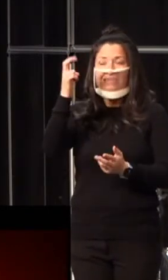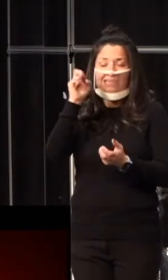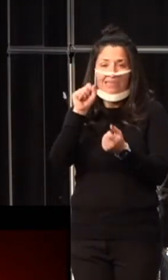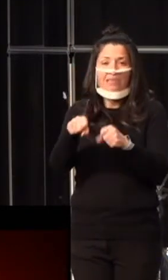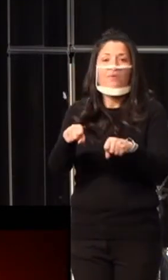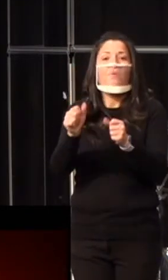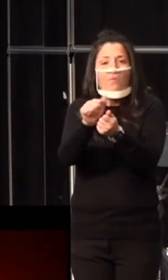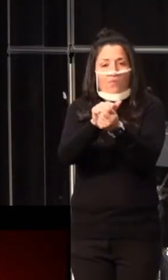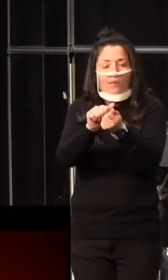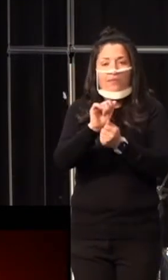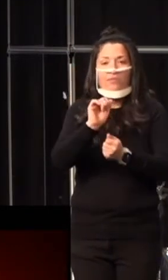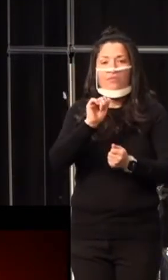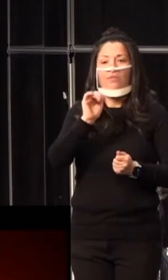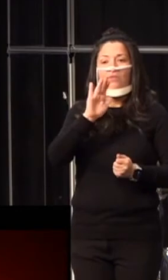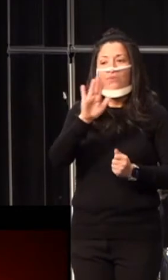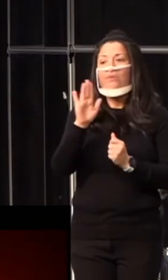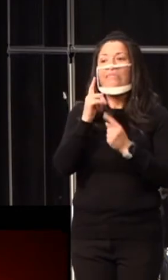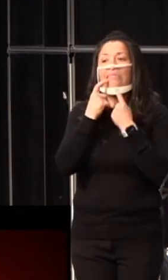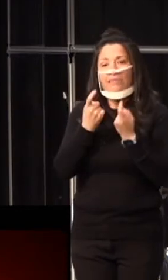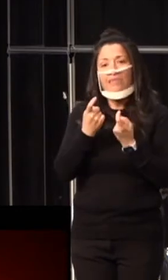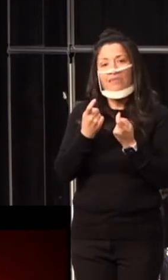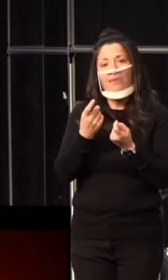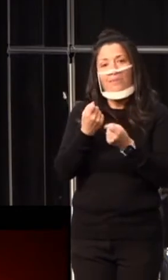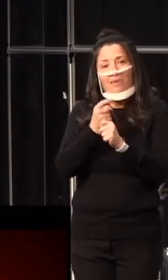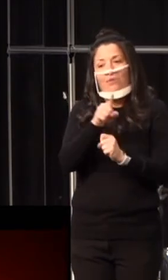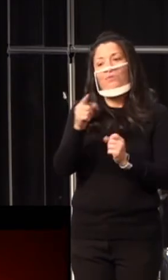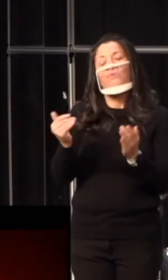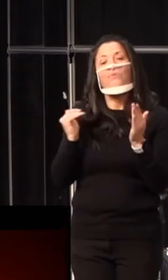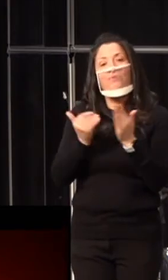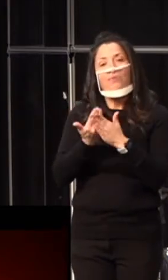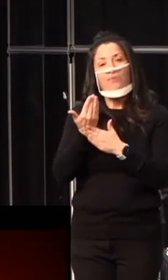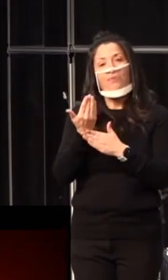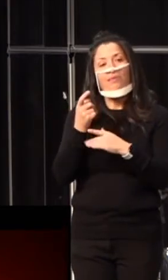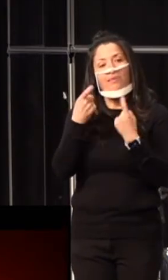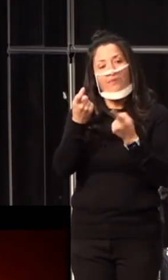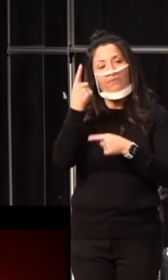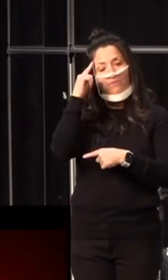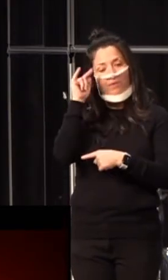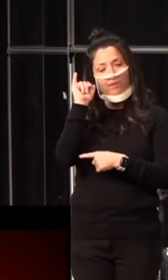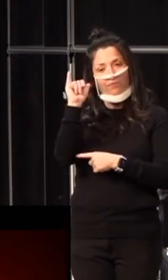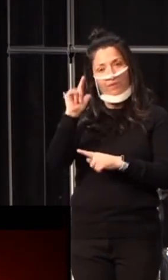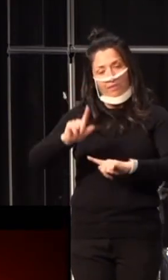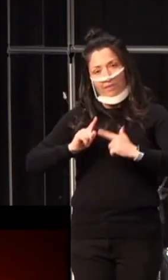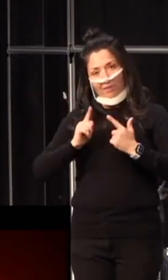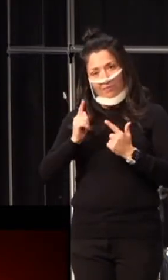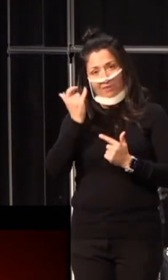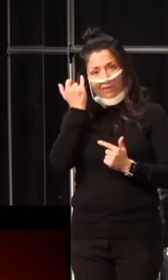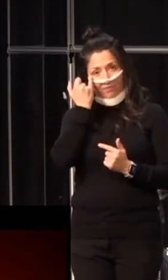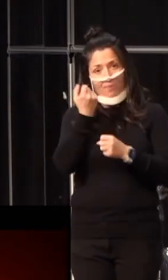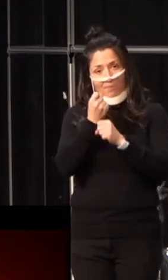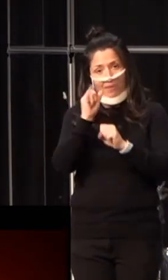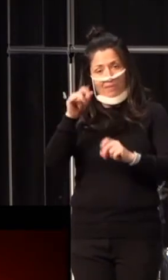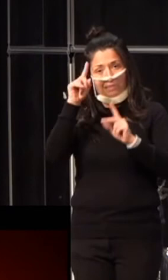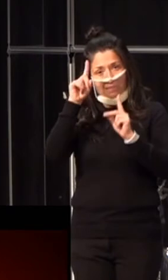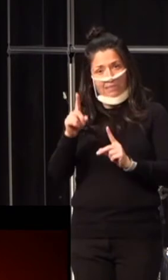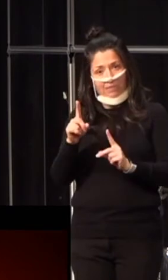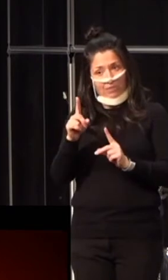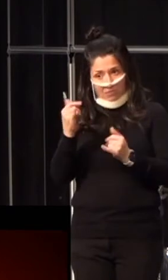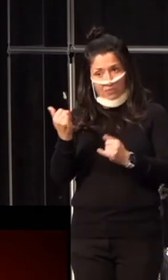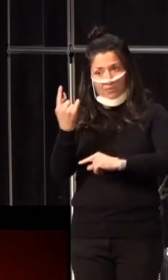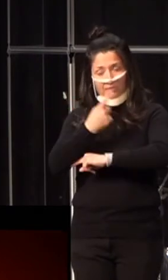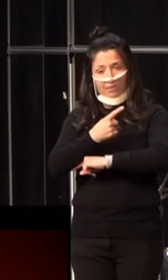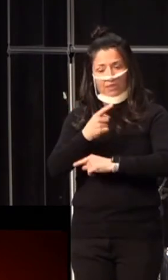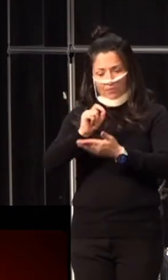new and give you eternal life. It's the greatest decision you'll ever make. If you'd make that decision today, write it on your card, talk to me afterwards,